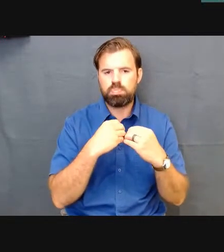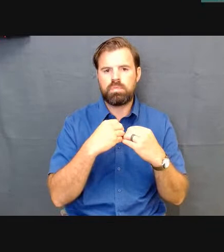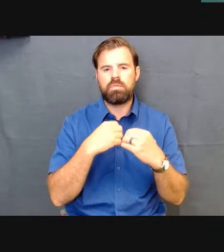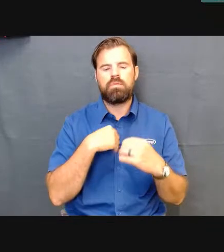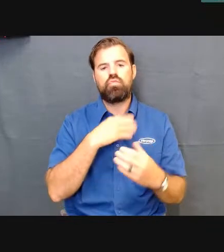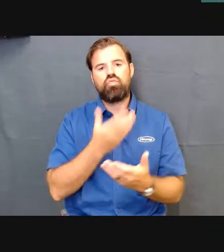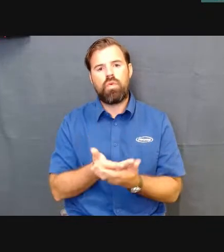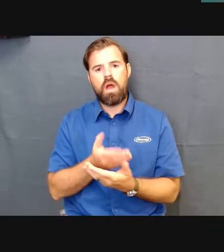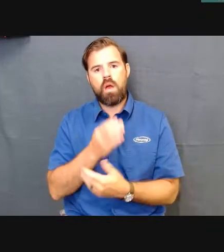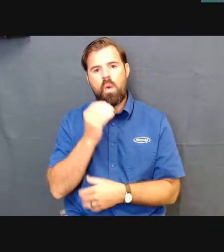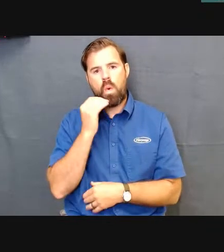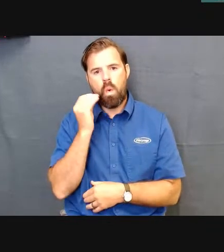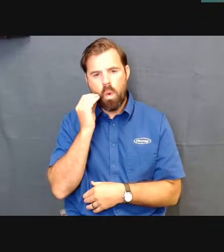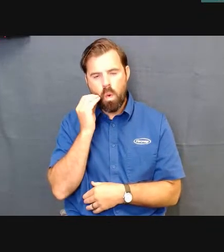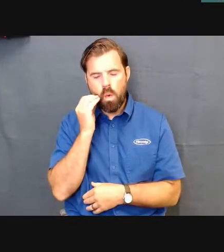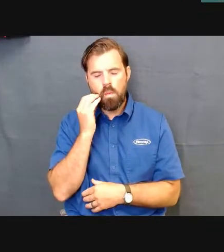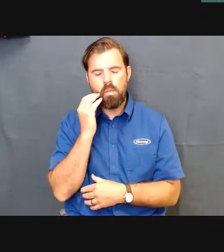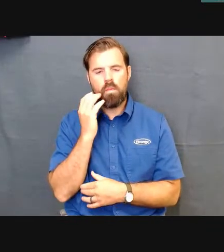And I came home,